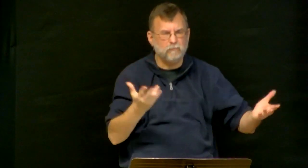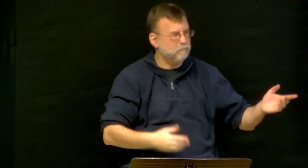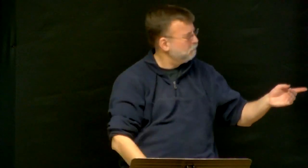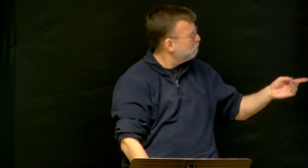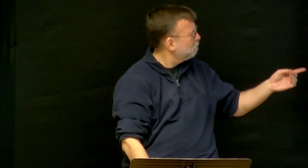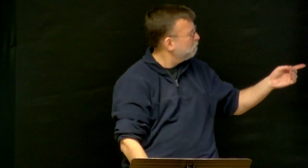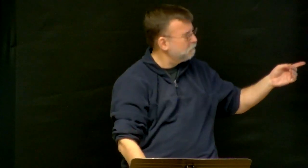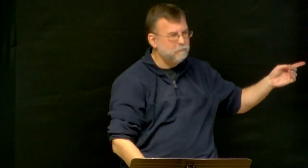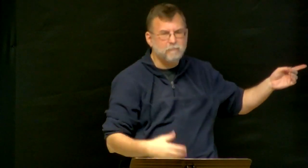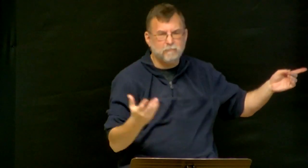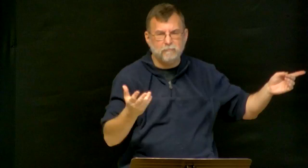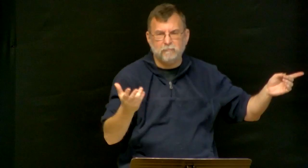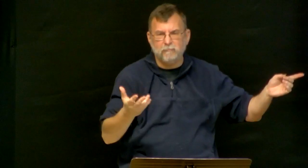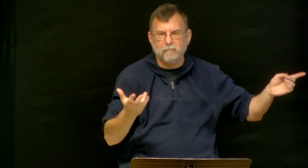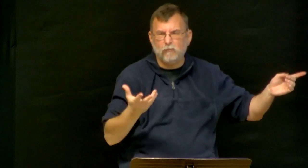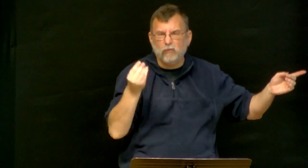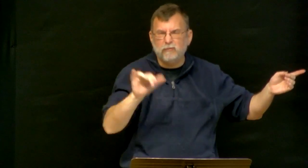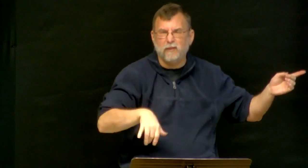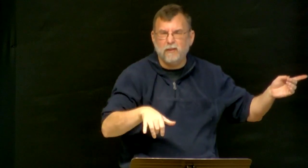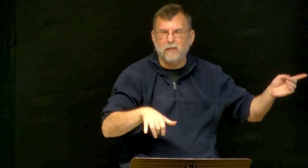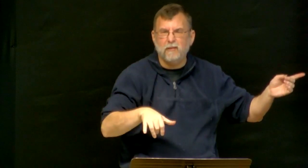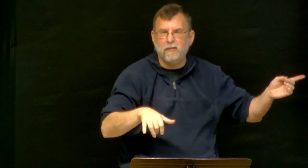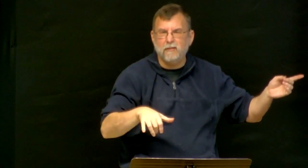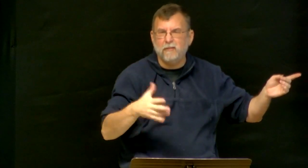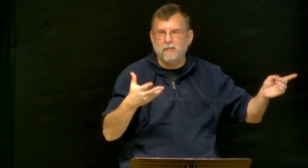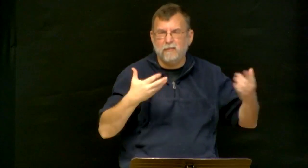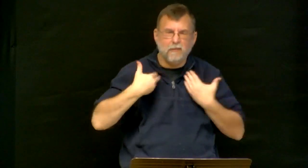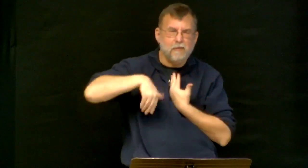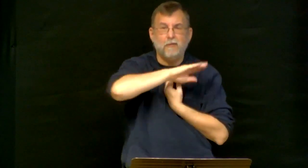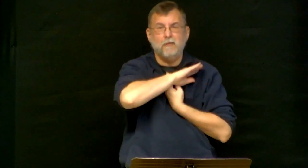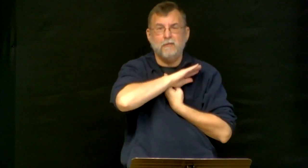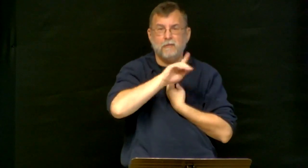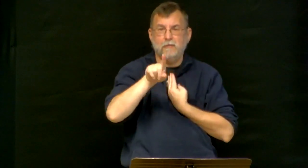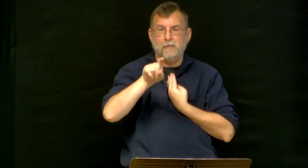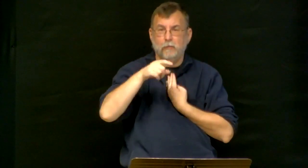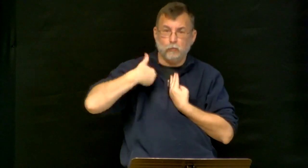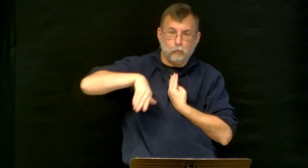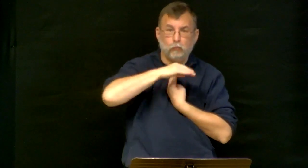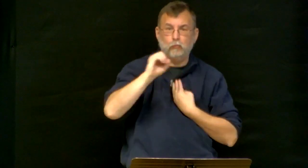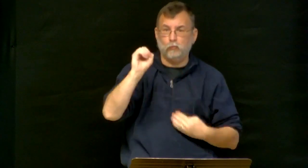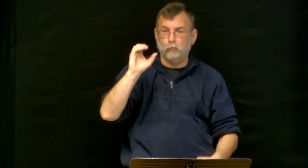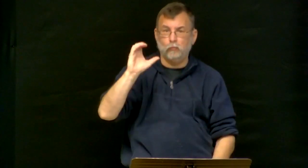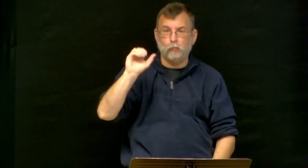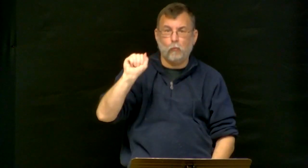Now, what do you see in this image? What is that? A scarf.